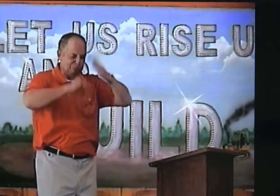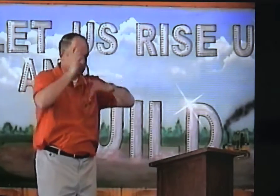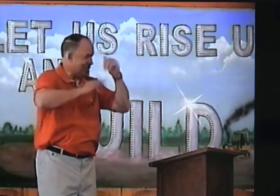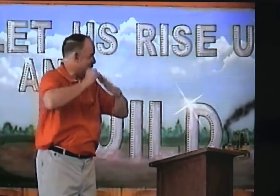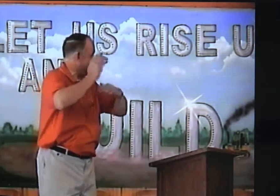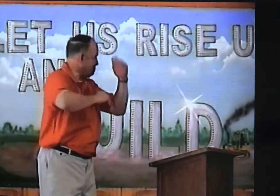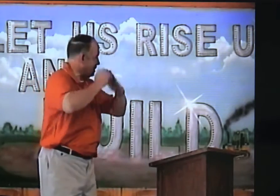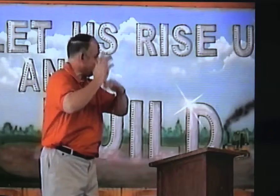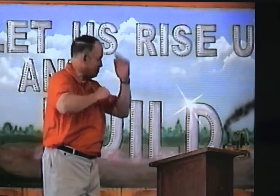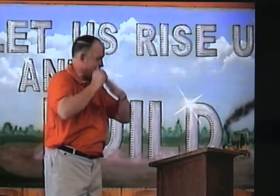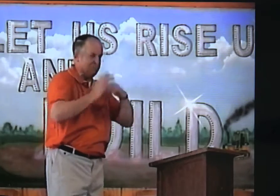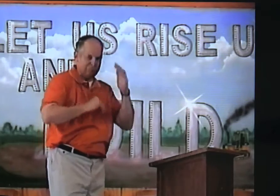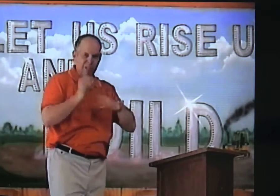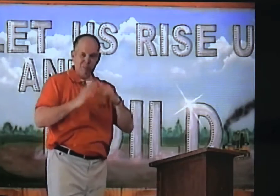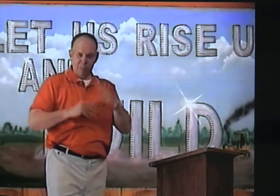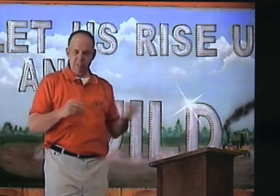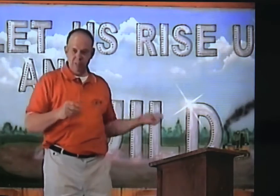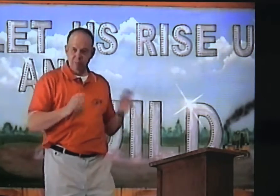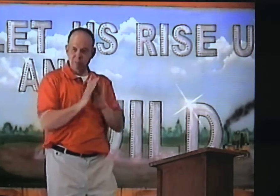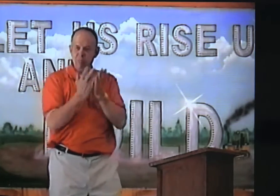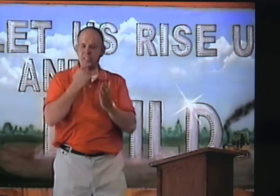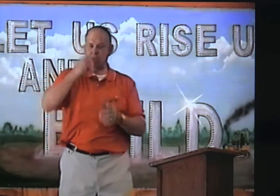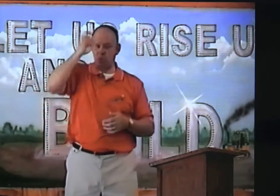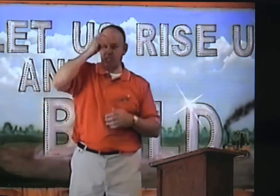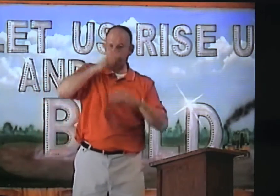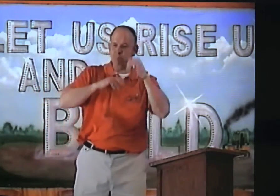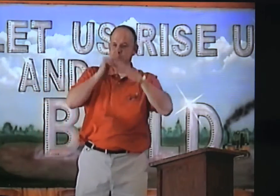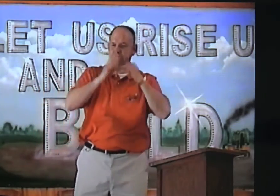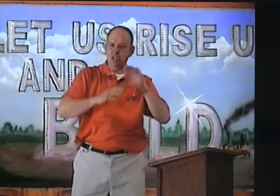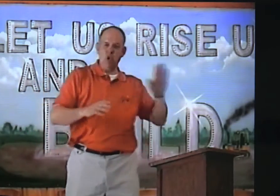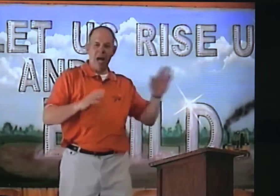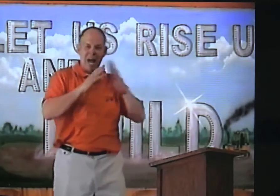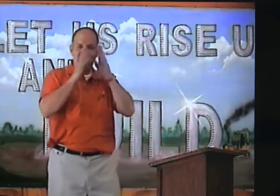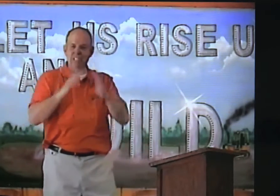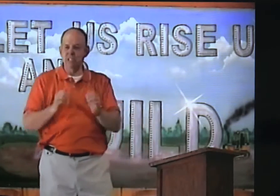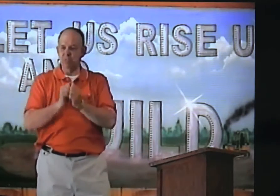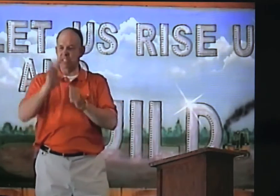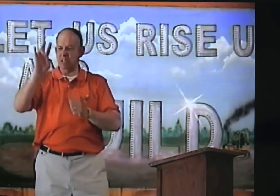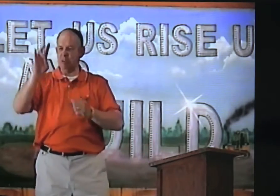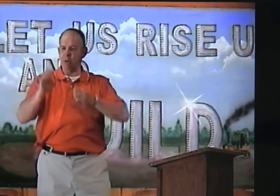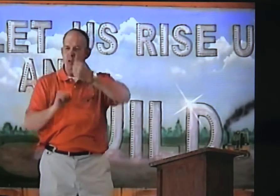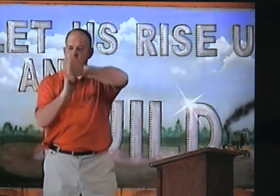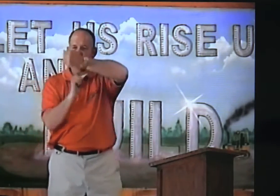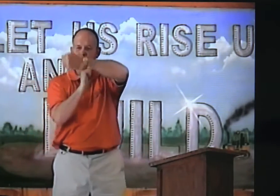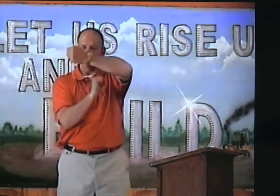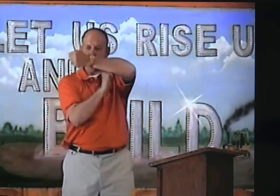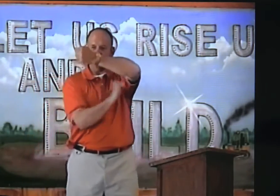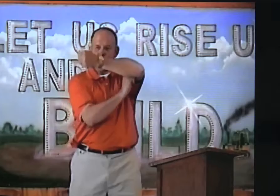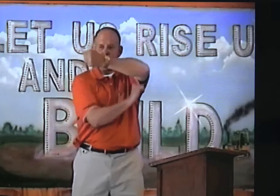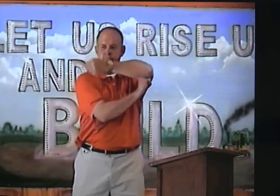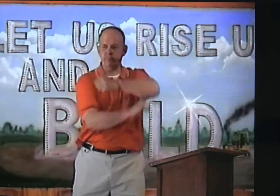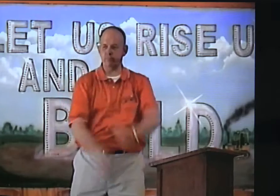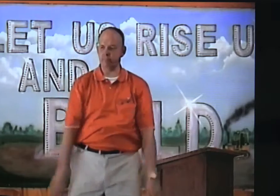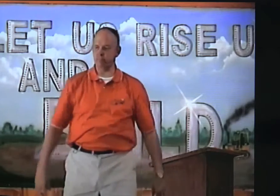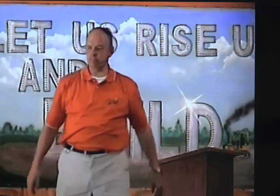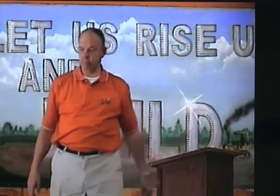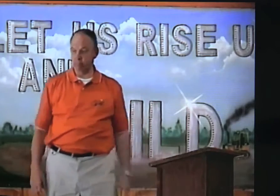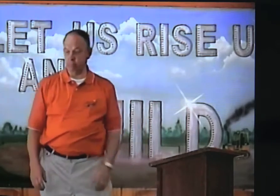Let us rise and build. Wisdom will build your